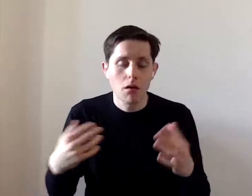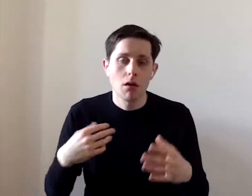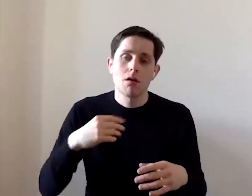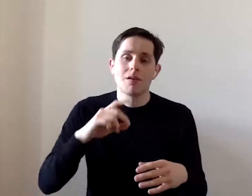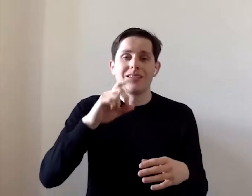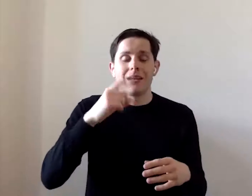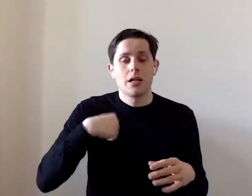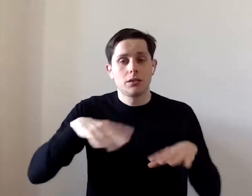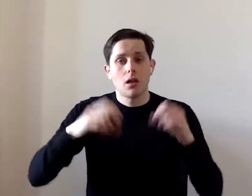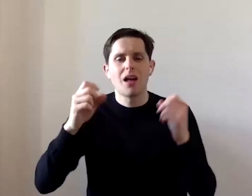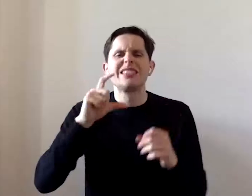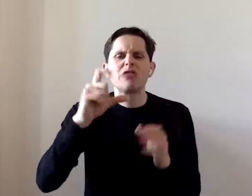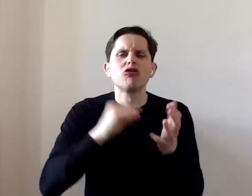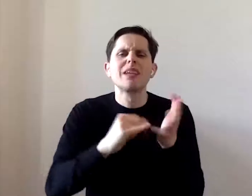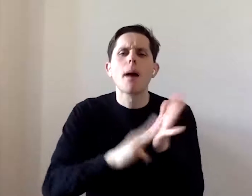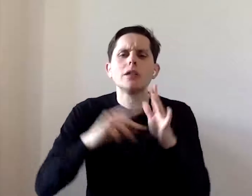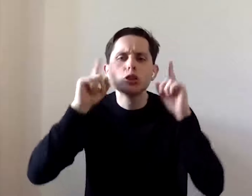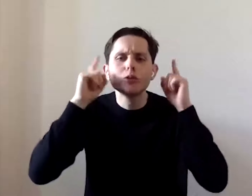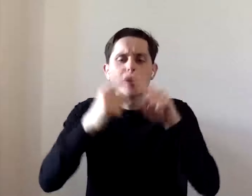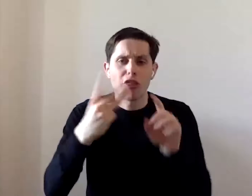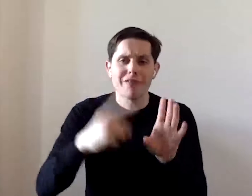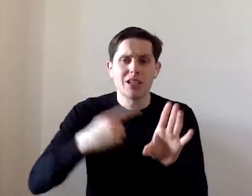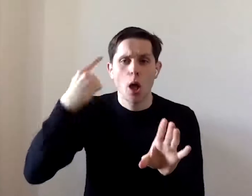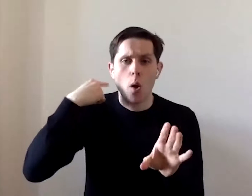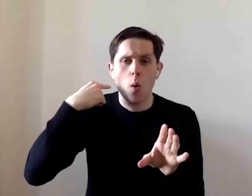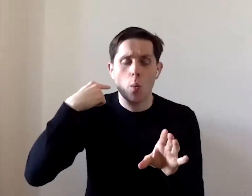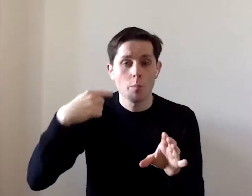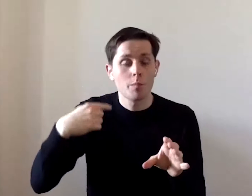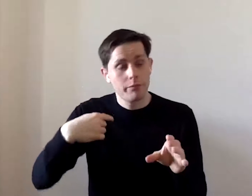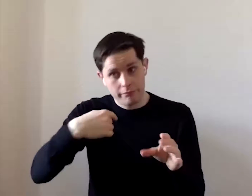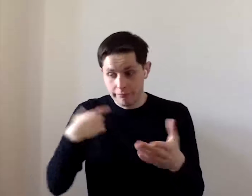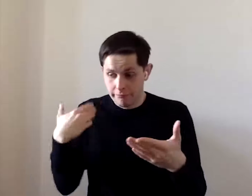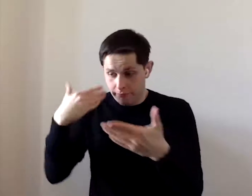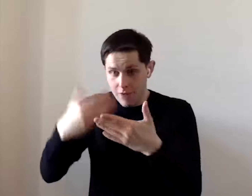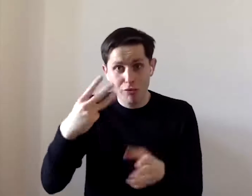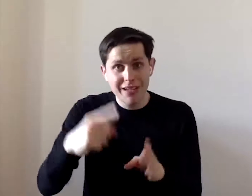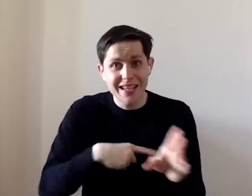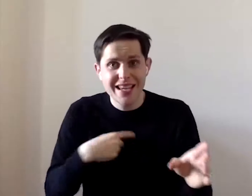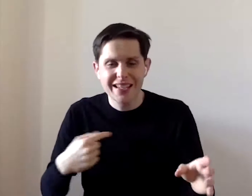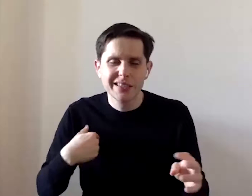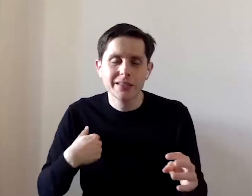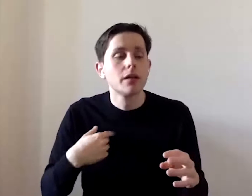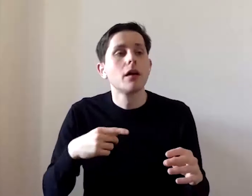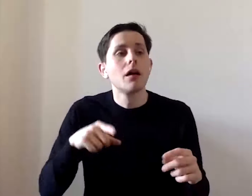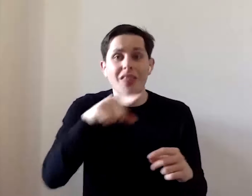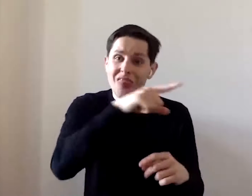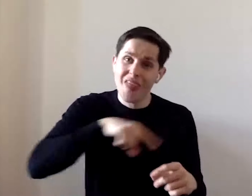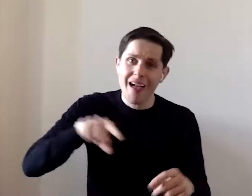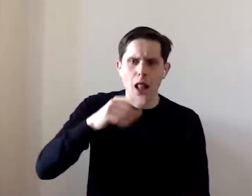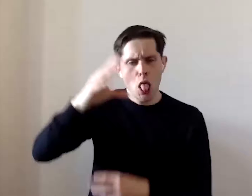sharing, because I'm really worried. Like, I've been at Central St. Martin's for 3 years and I honestly don't think me